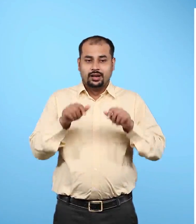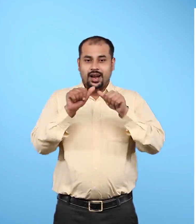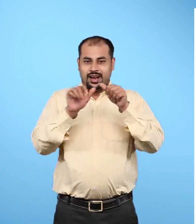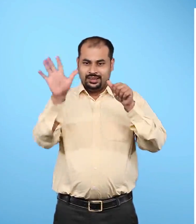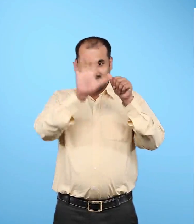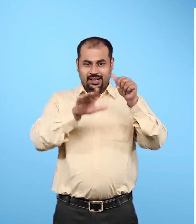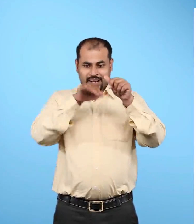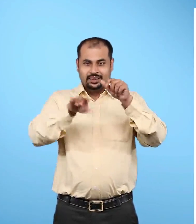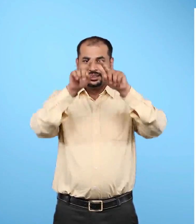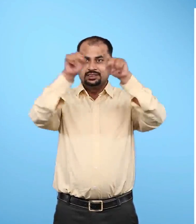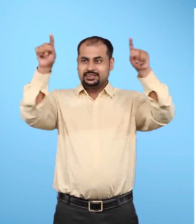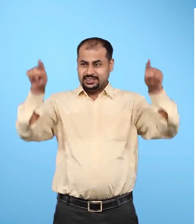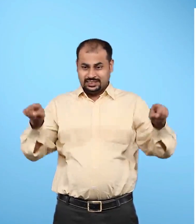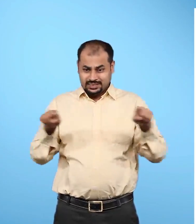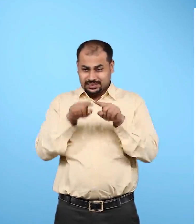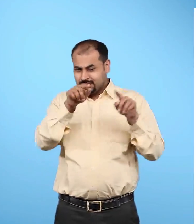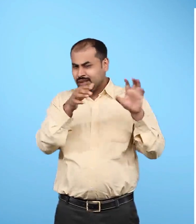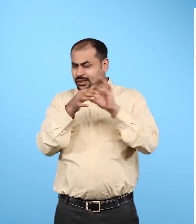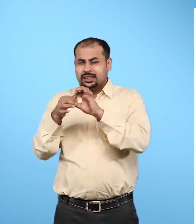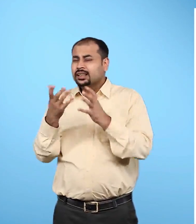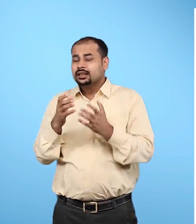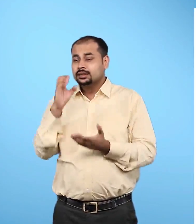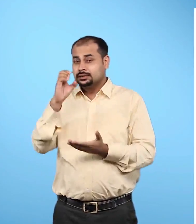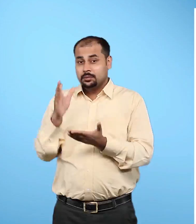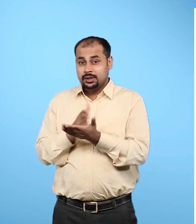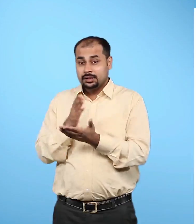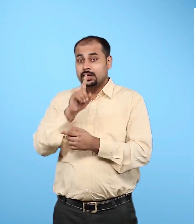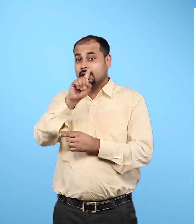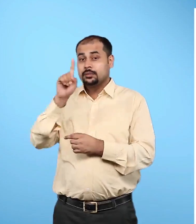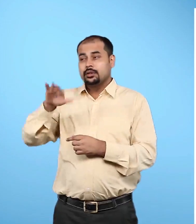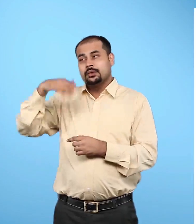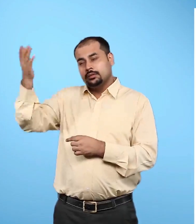Though area of a rectangle will be done in Chapter 11,